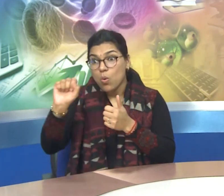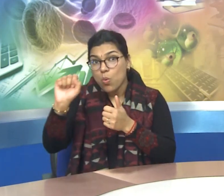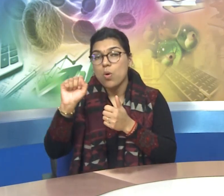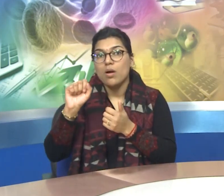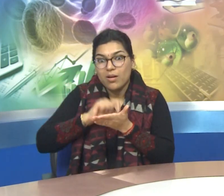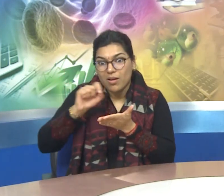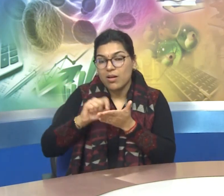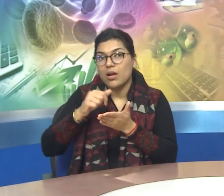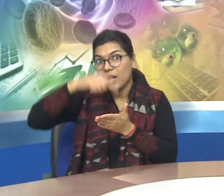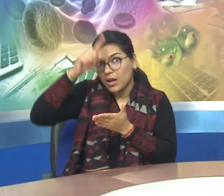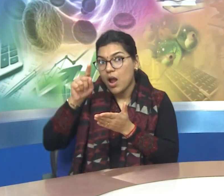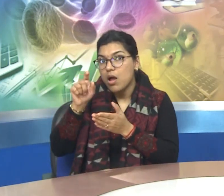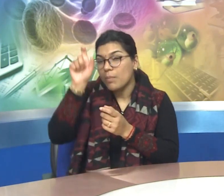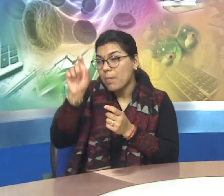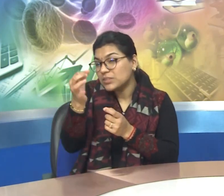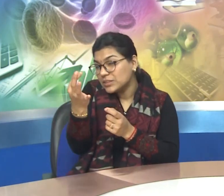depending upon the coverage of persons.